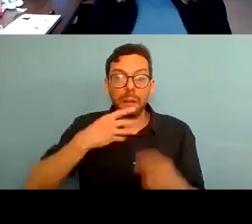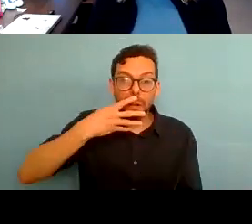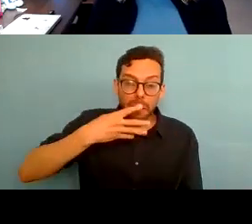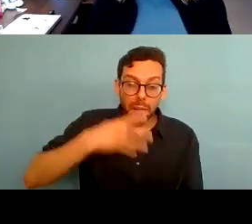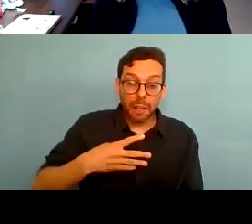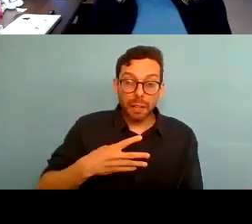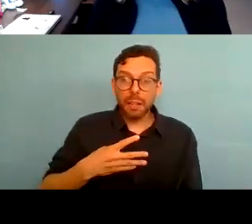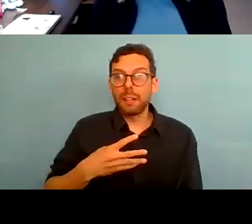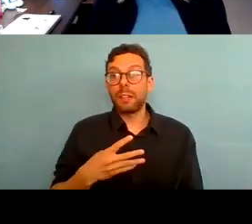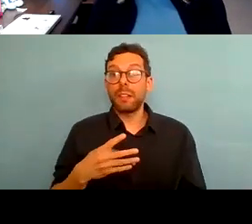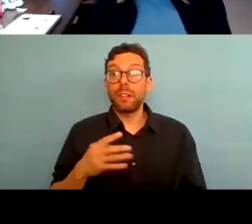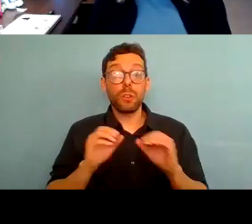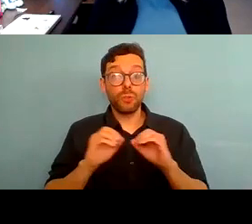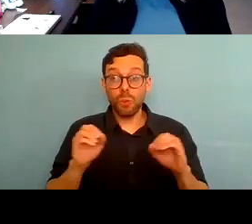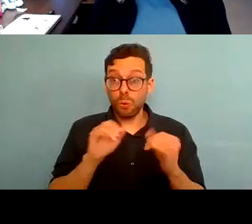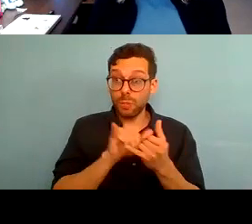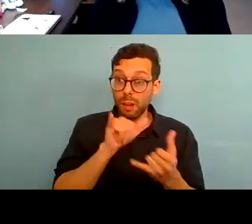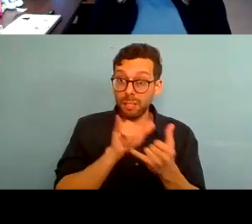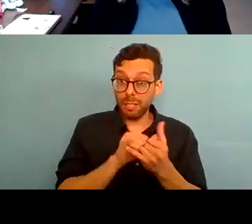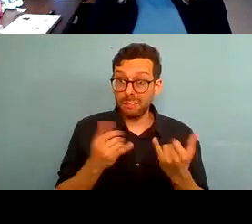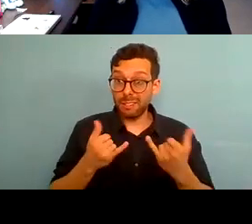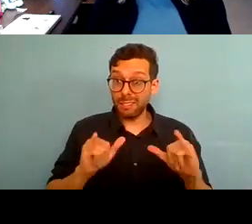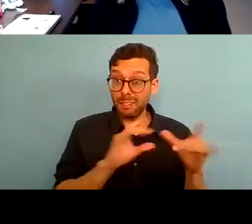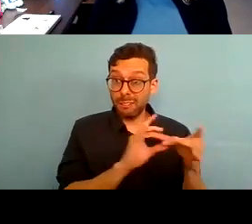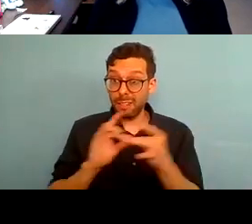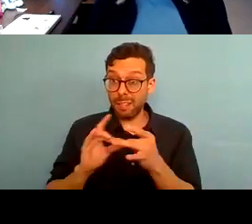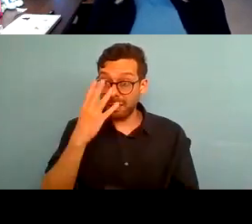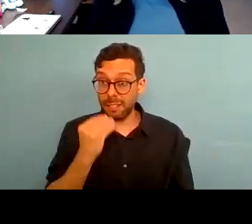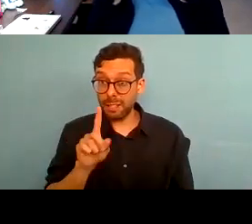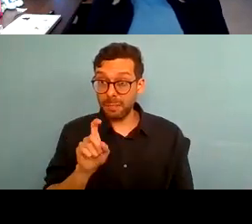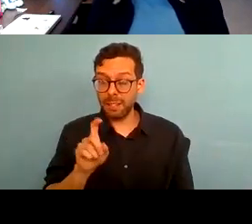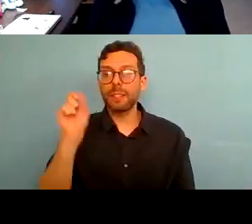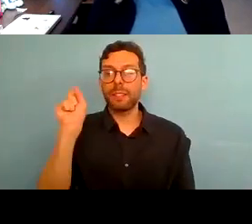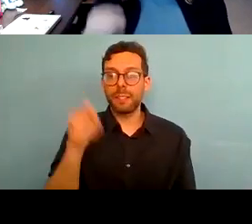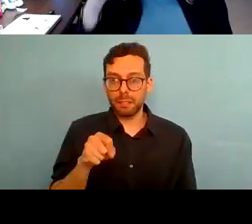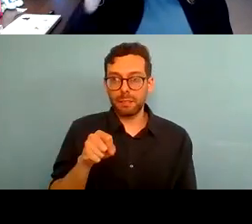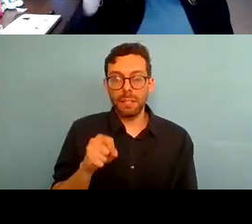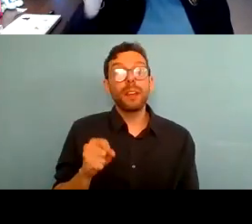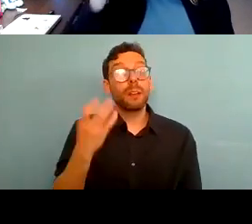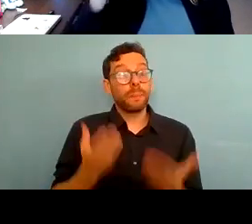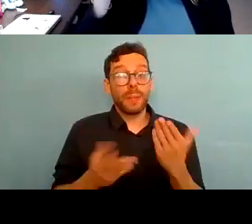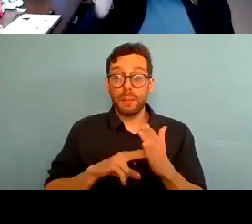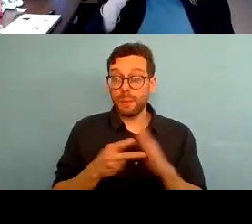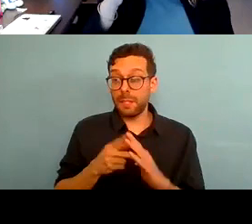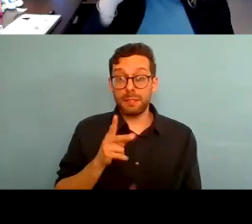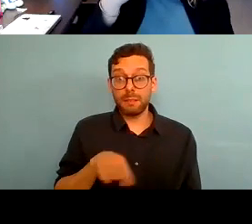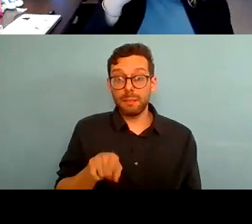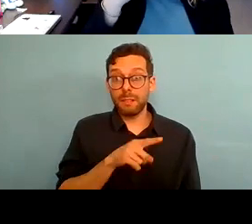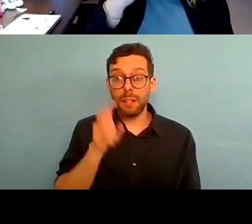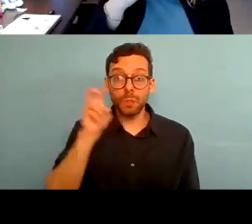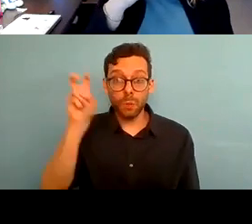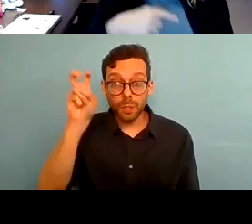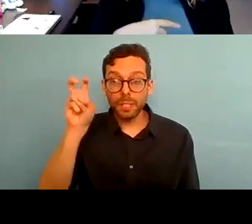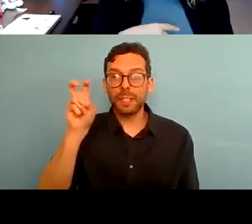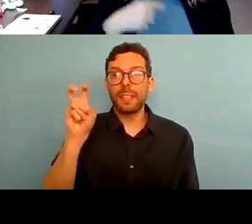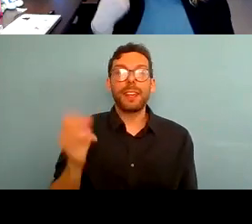about sleep? Yeah, you should, right? Because guess what? That might mean they're snoring. Because if they're itchy, watery eyes and nose, likely their nose